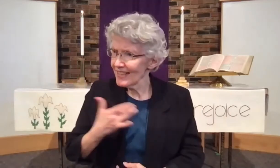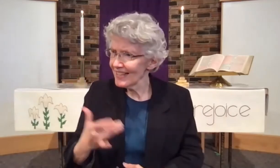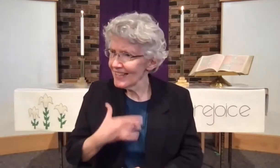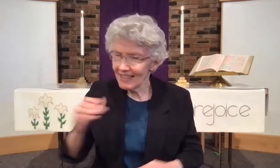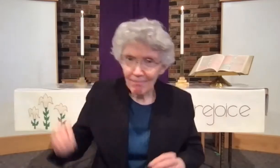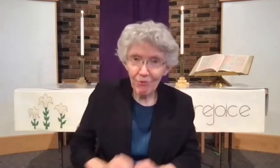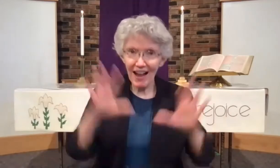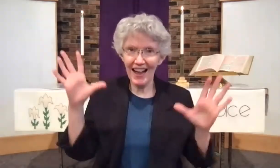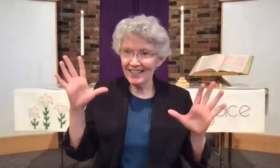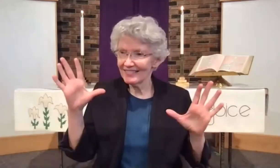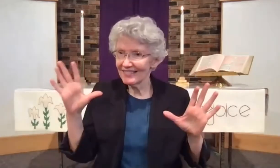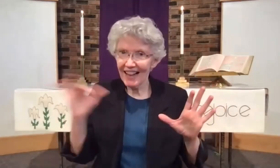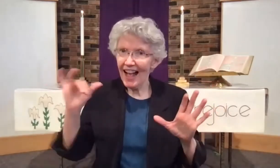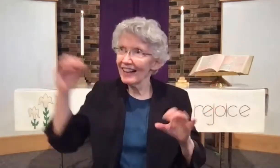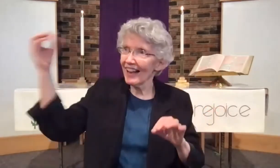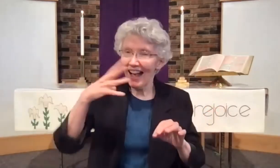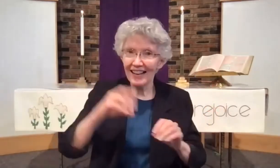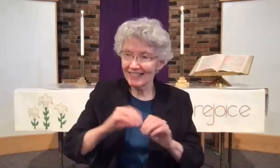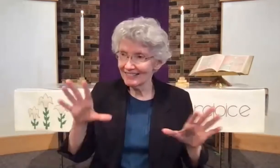has become light.